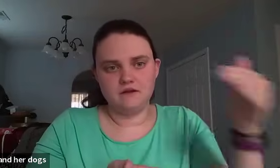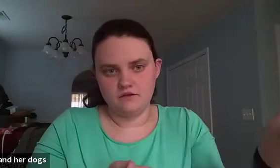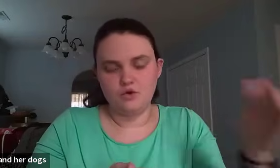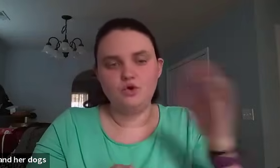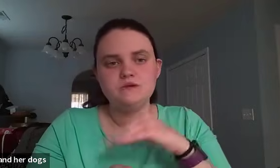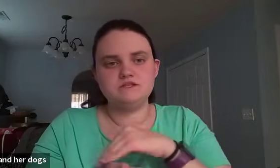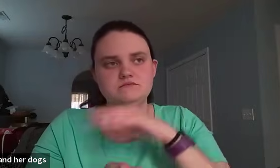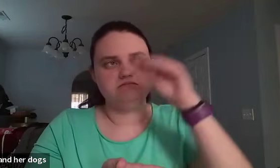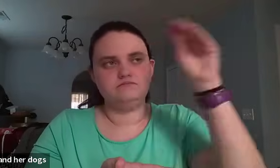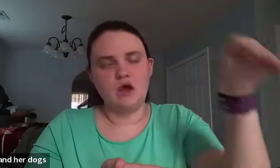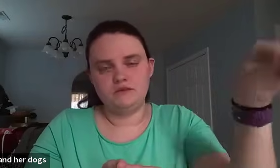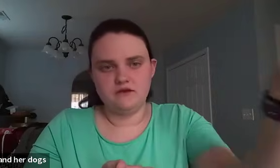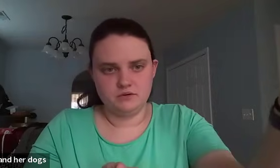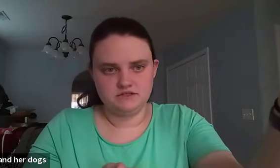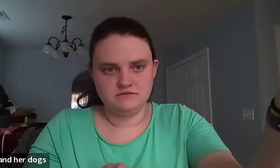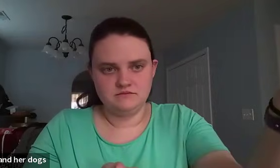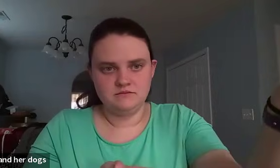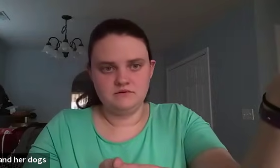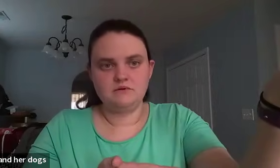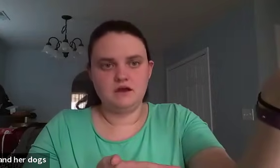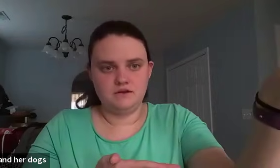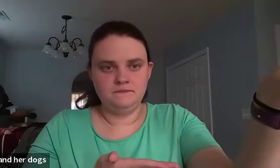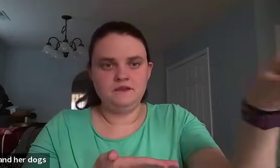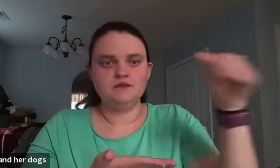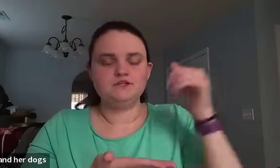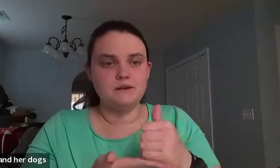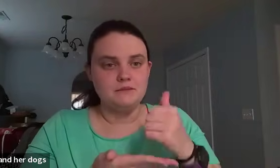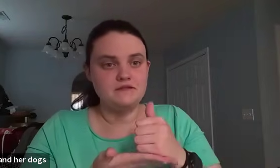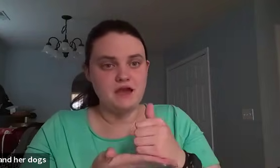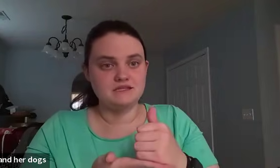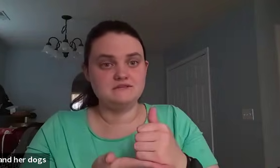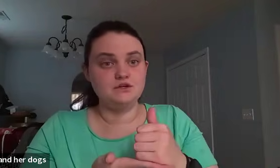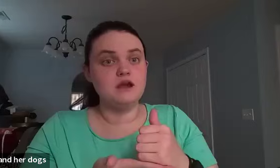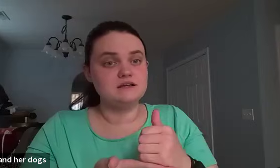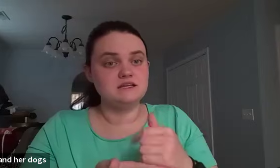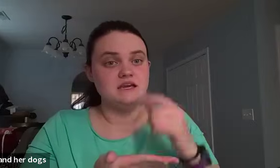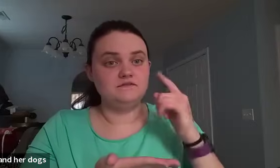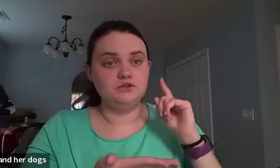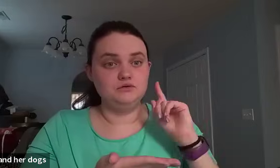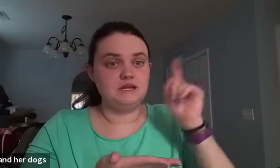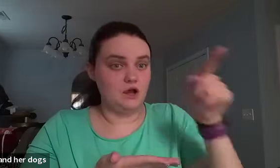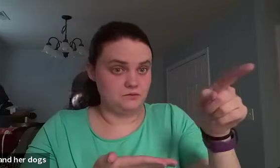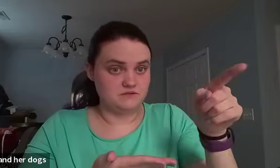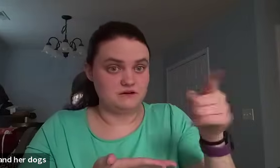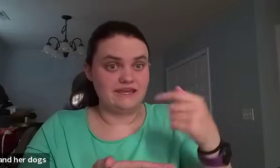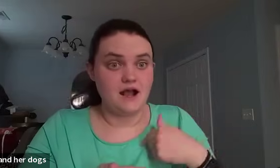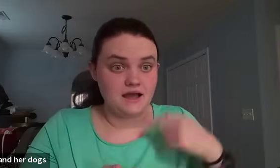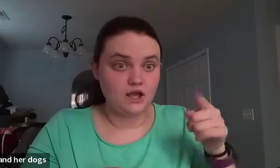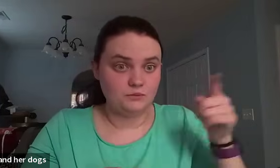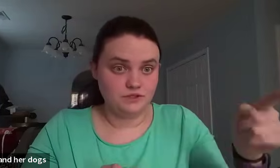the other person. Okay? So what I mean by that is if you're asking if you can help this one, can I help